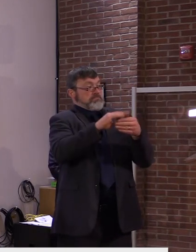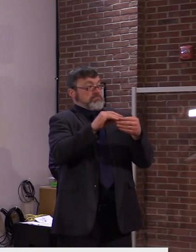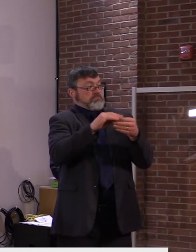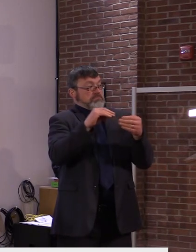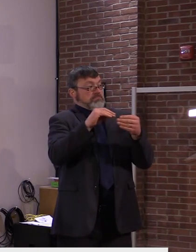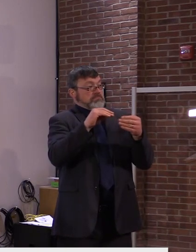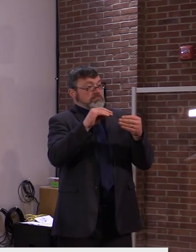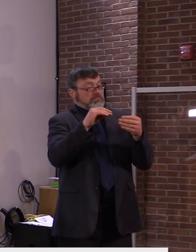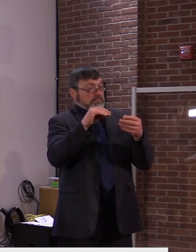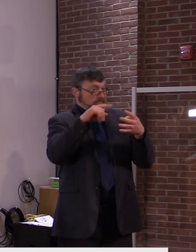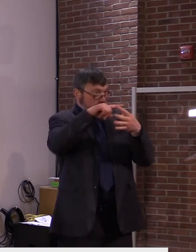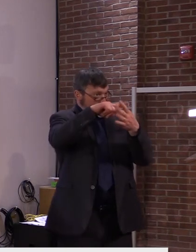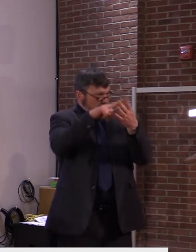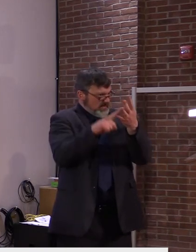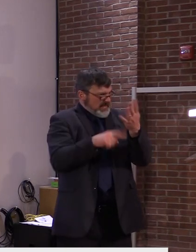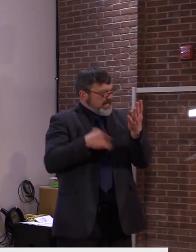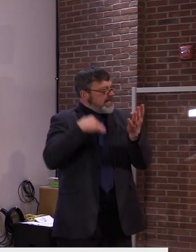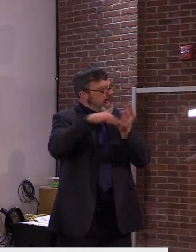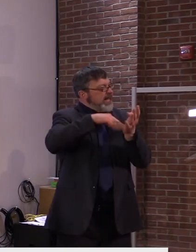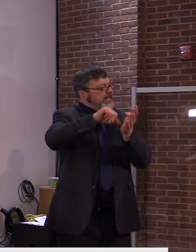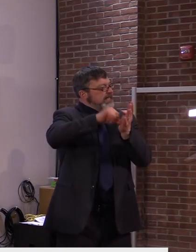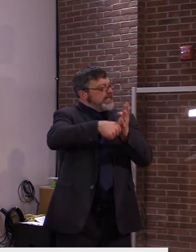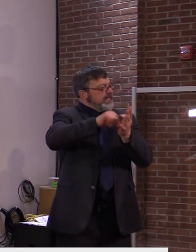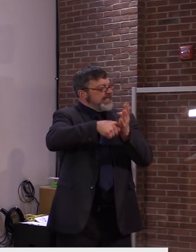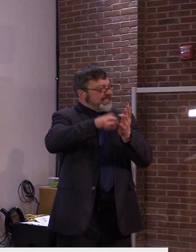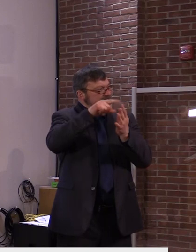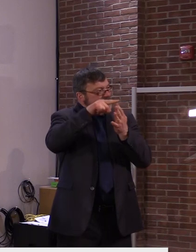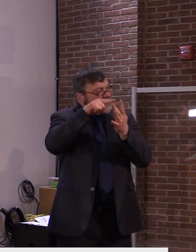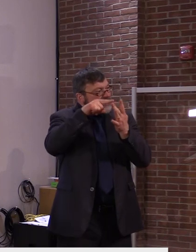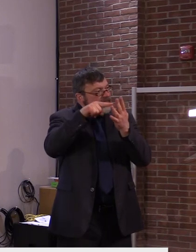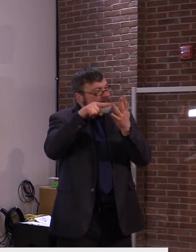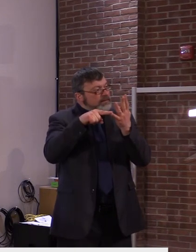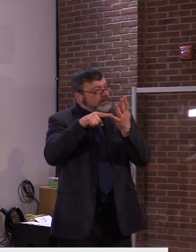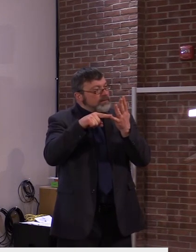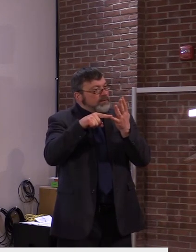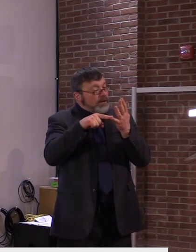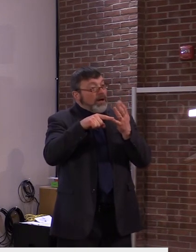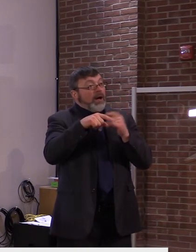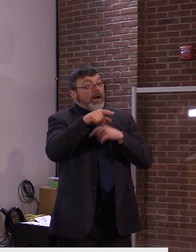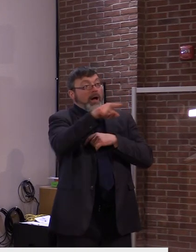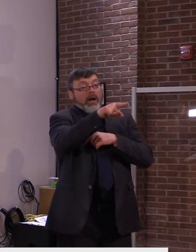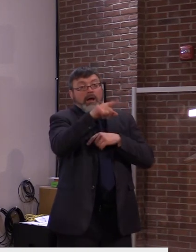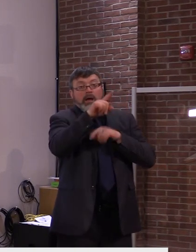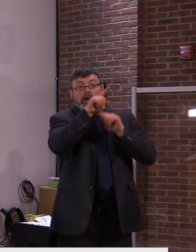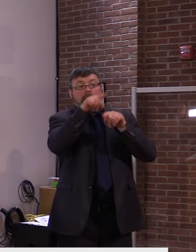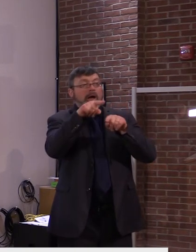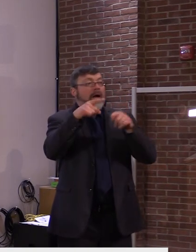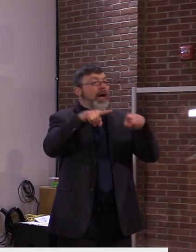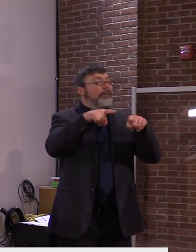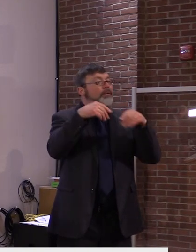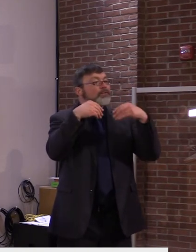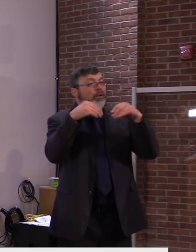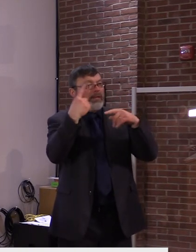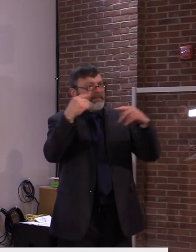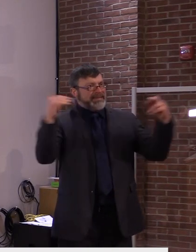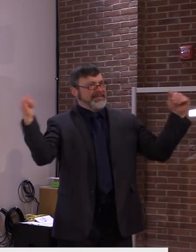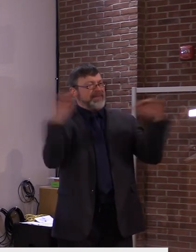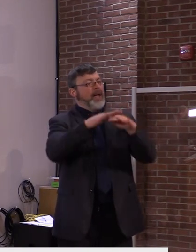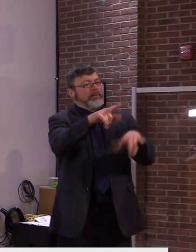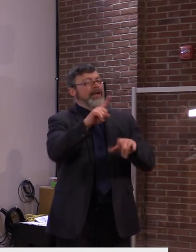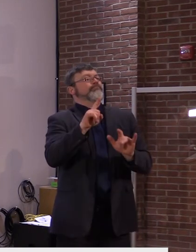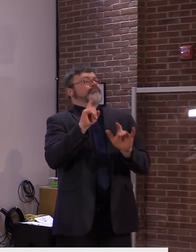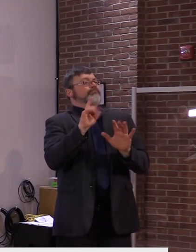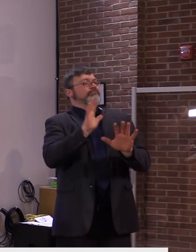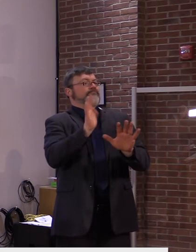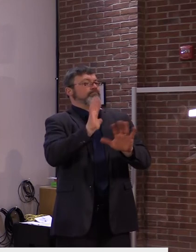masks, physical distancing, and avoiding crowds, I again ask Vermonters in these areas to get tested. The sooner